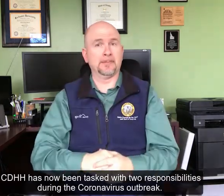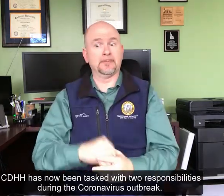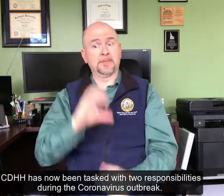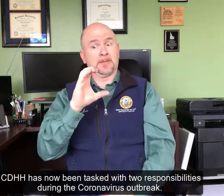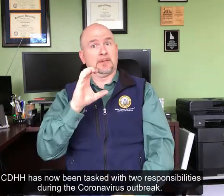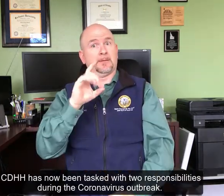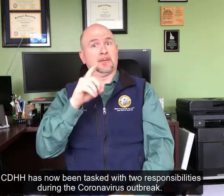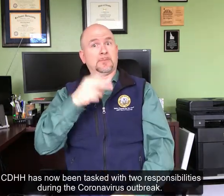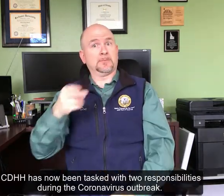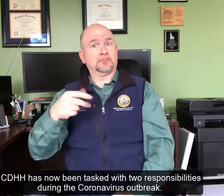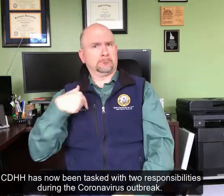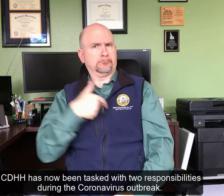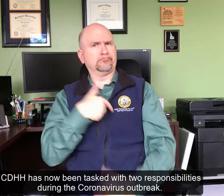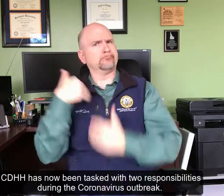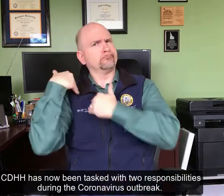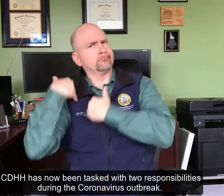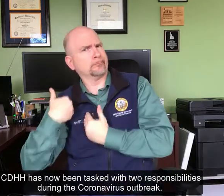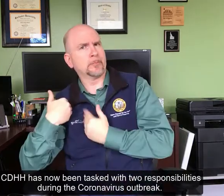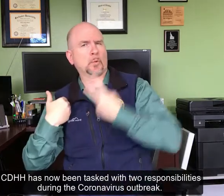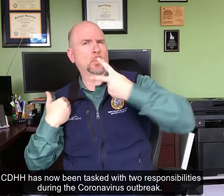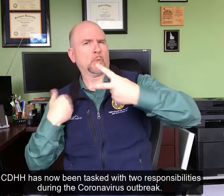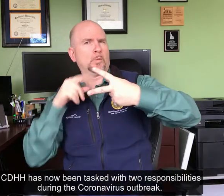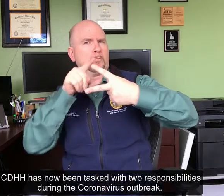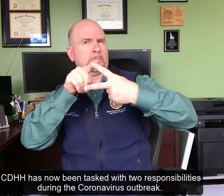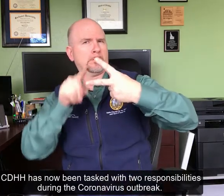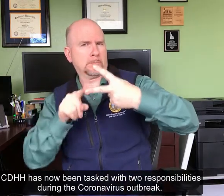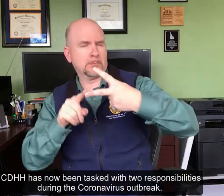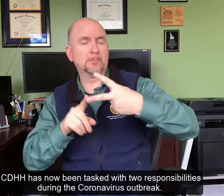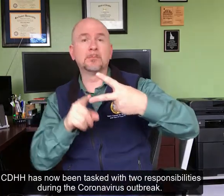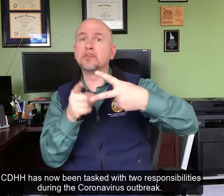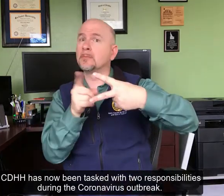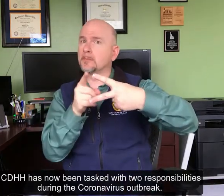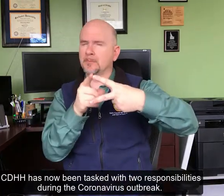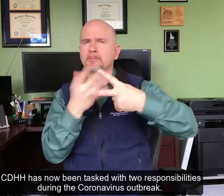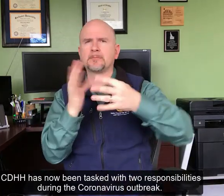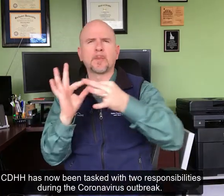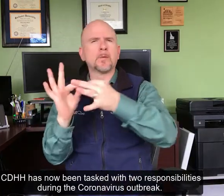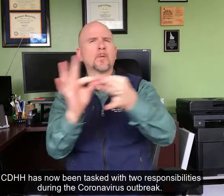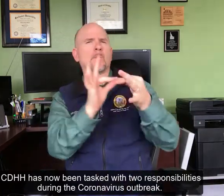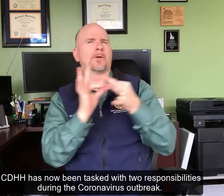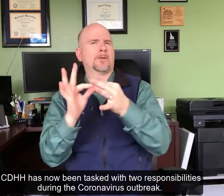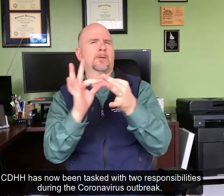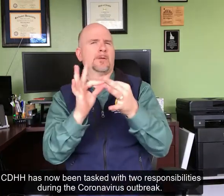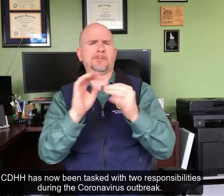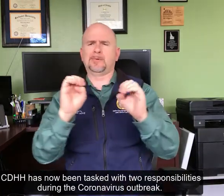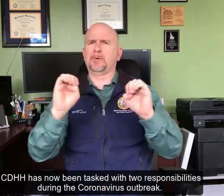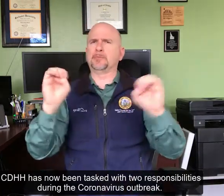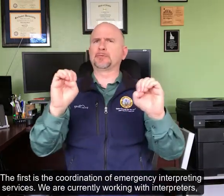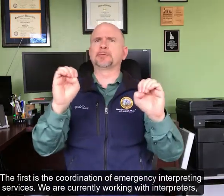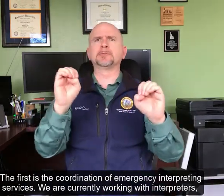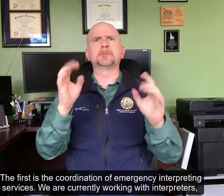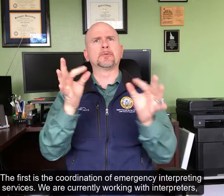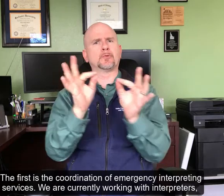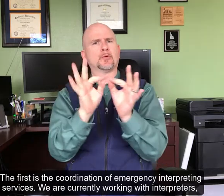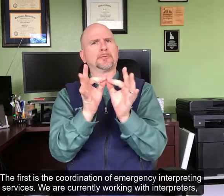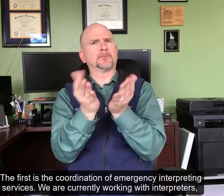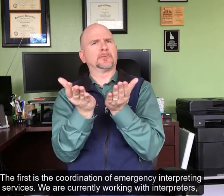CDHH has now been tasked with two responsibilities during the coronavirus outbreak. The first is the coordination